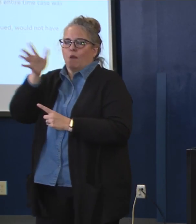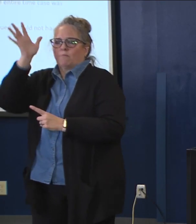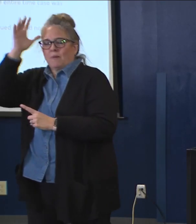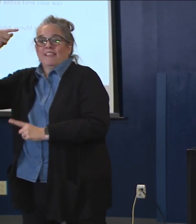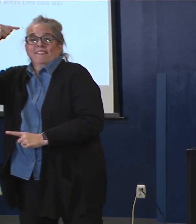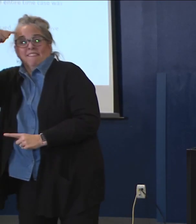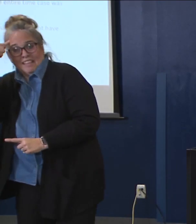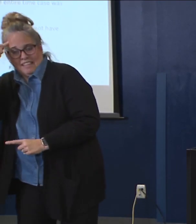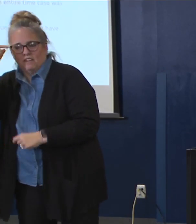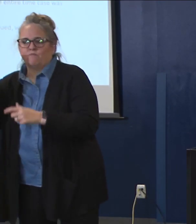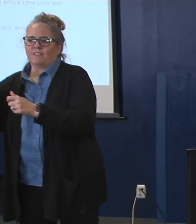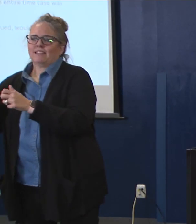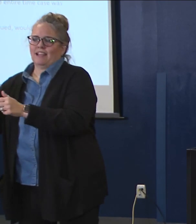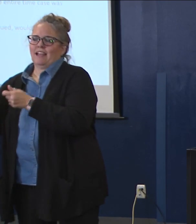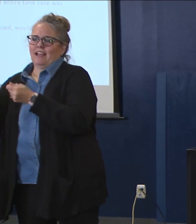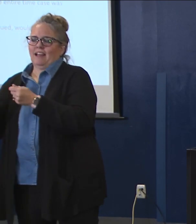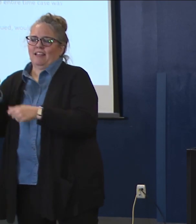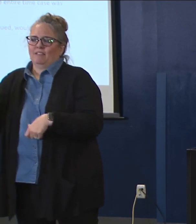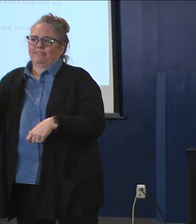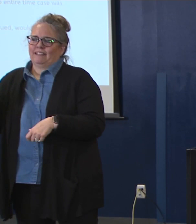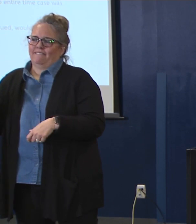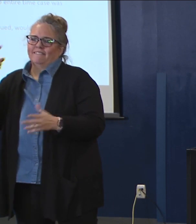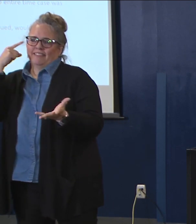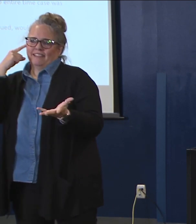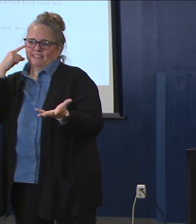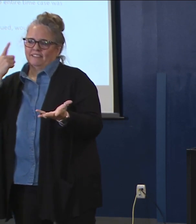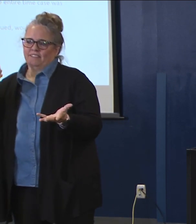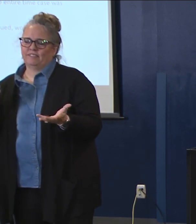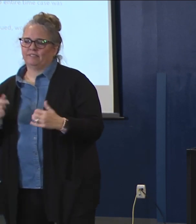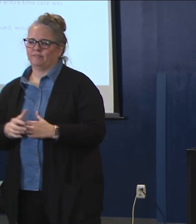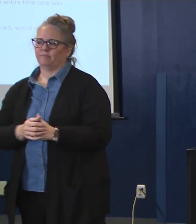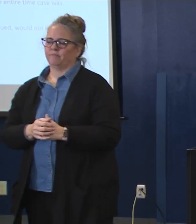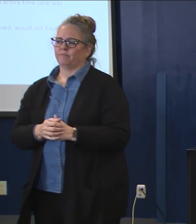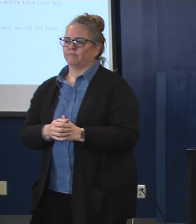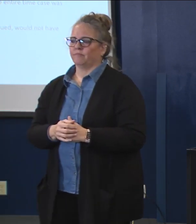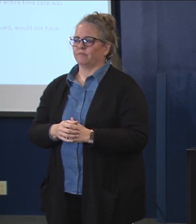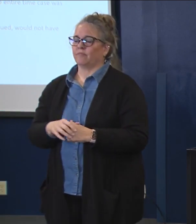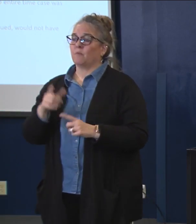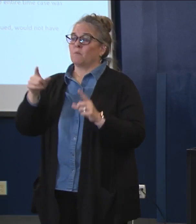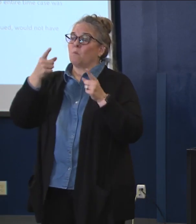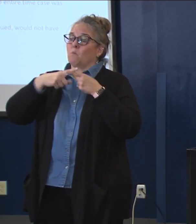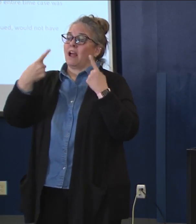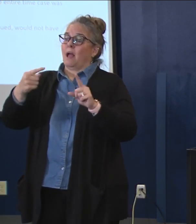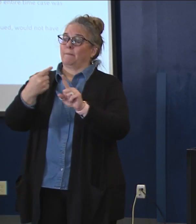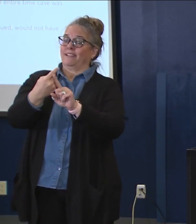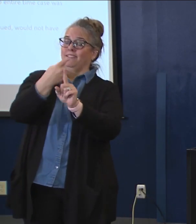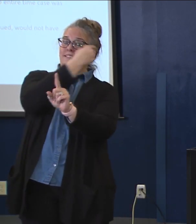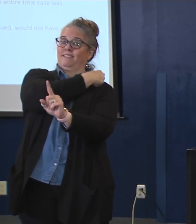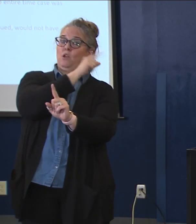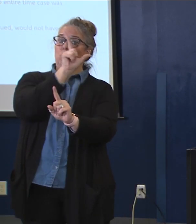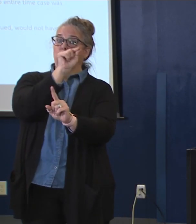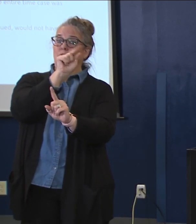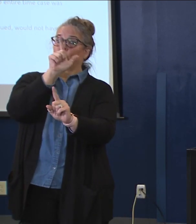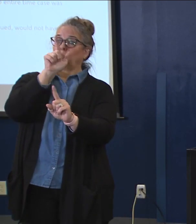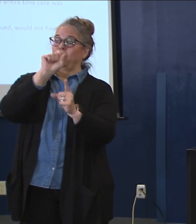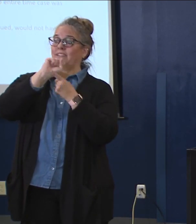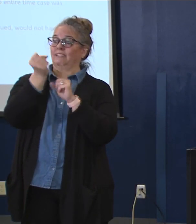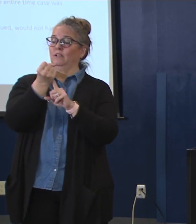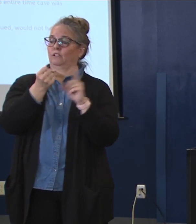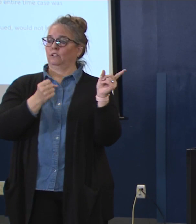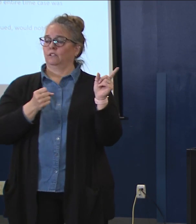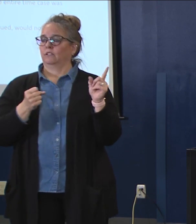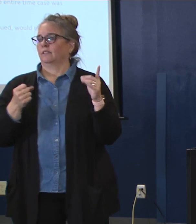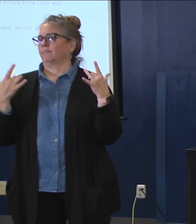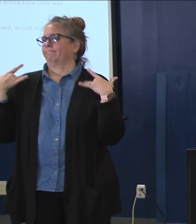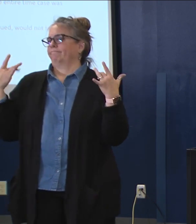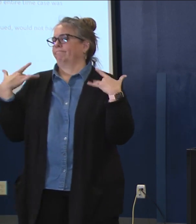victims not cooperating in that 21 CR 3485 case, I can't tell you. I can only tell you that they didn't cooperate and it led to the dismissal